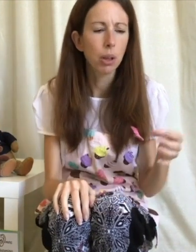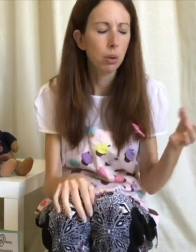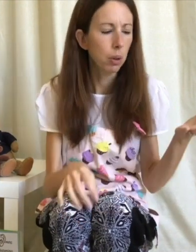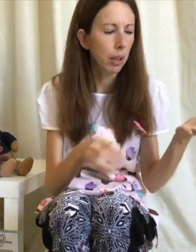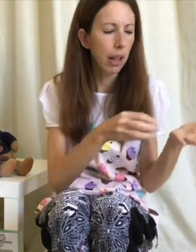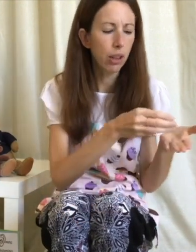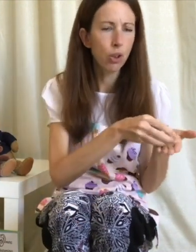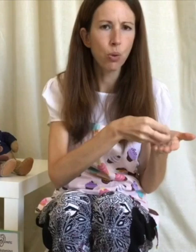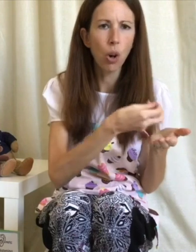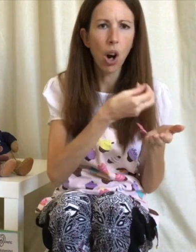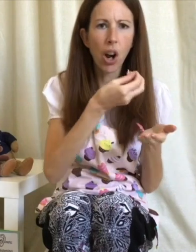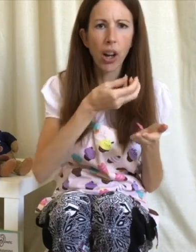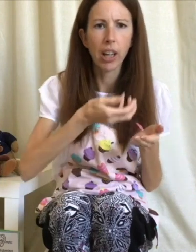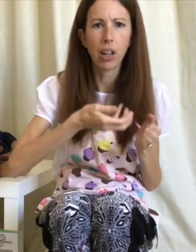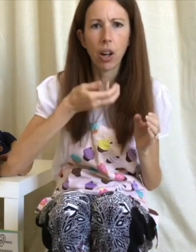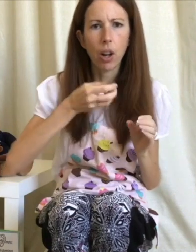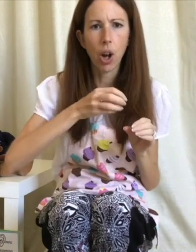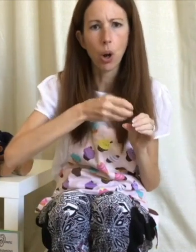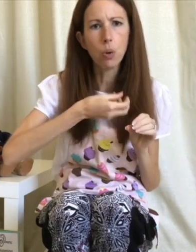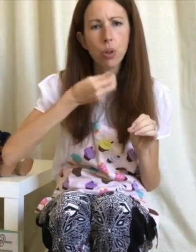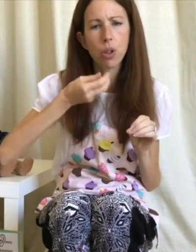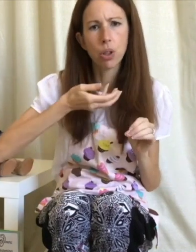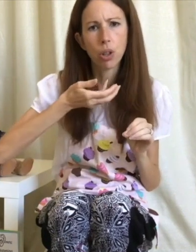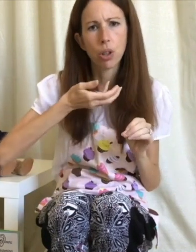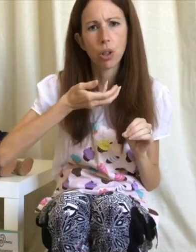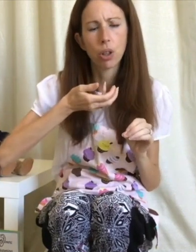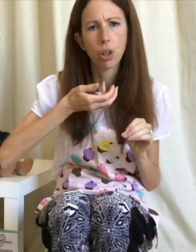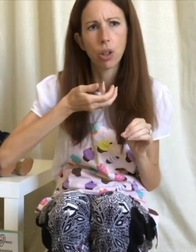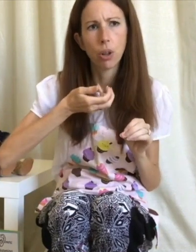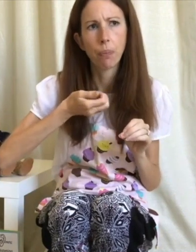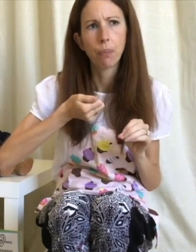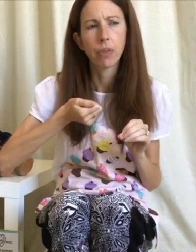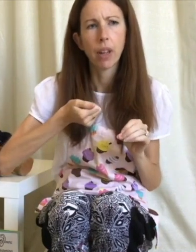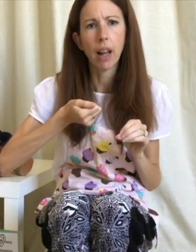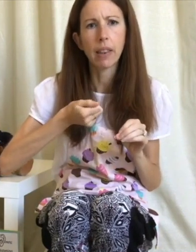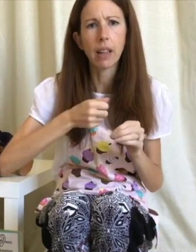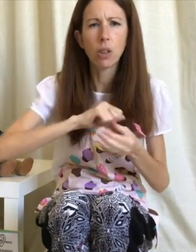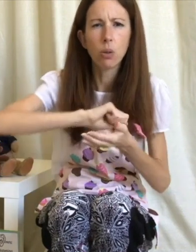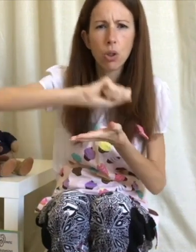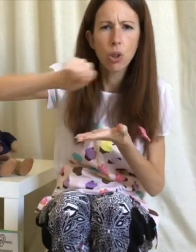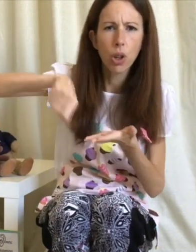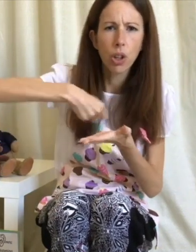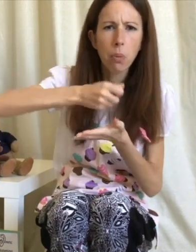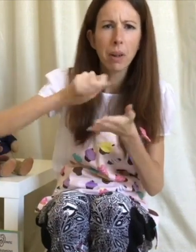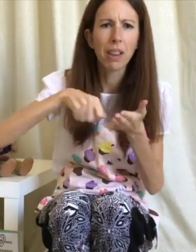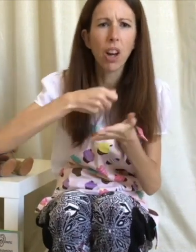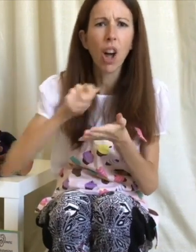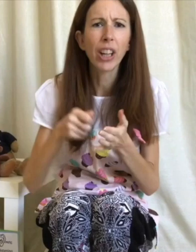you get the dry oats and then you stir them with the